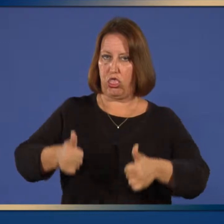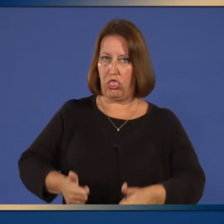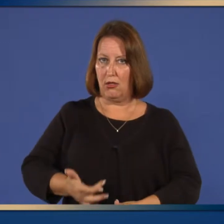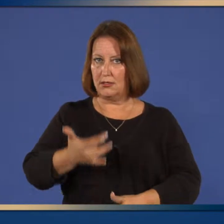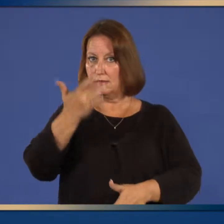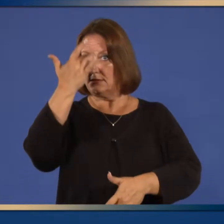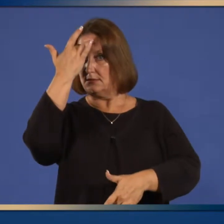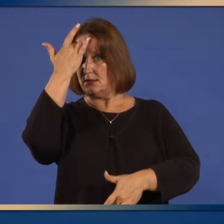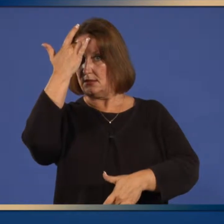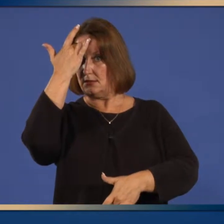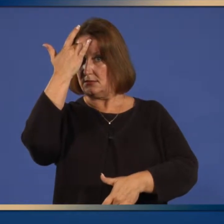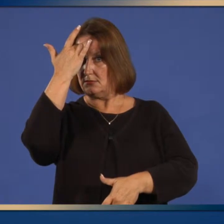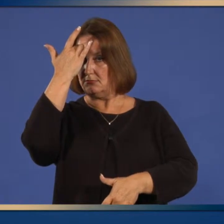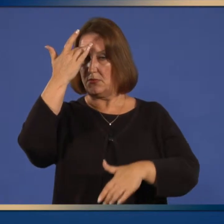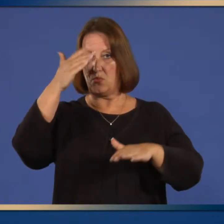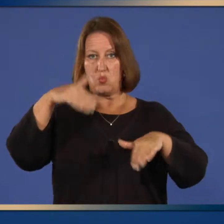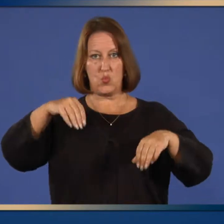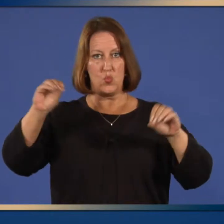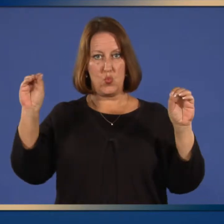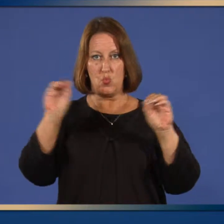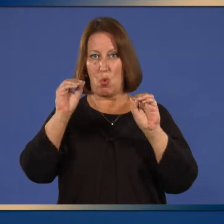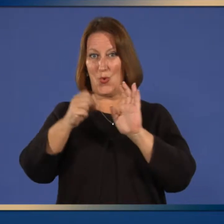For example,